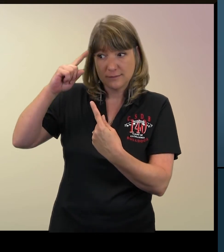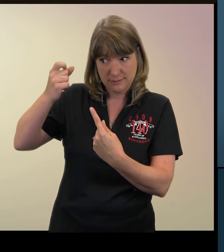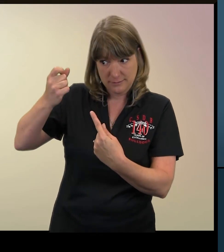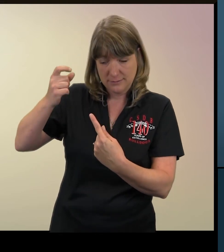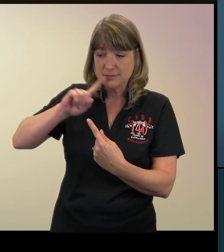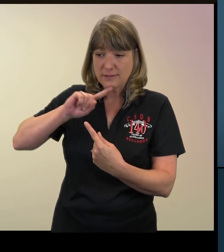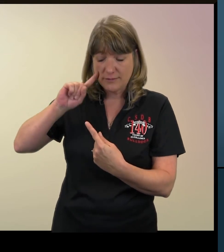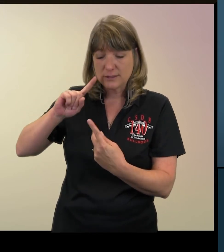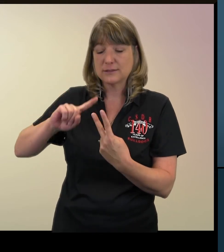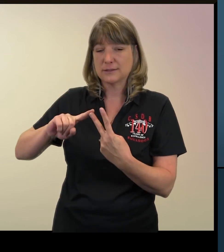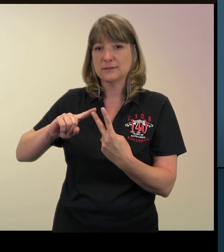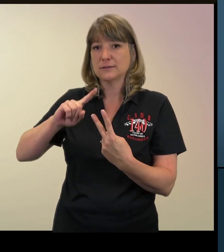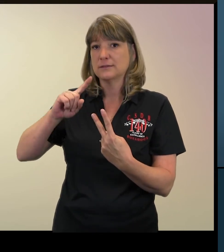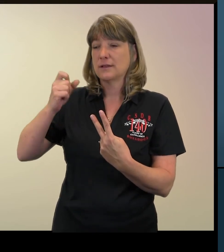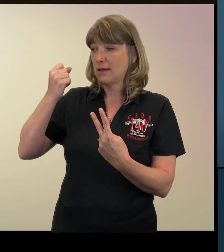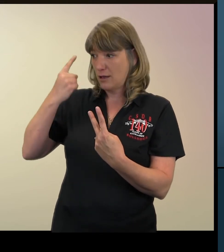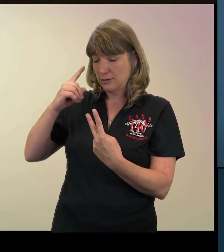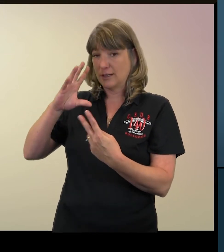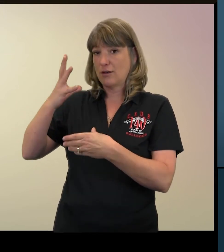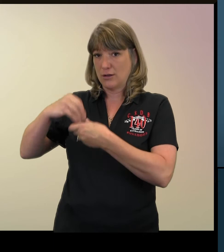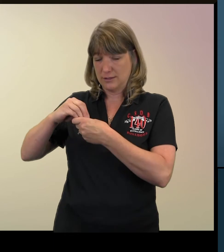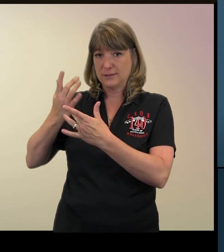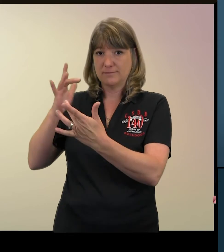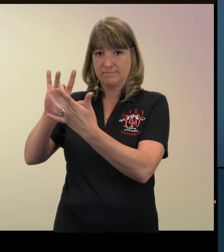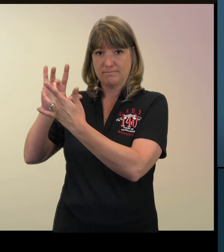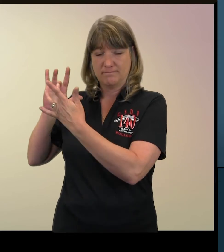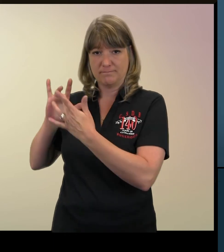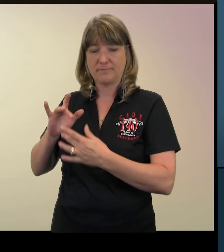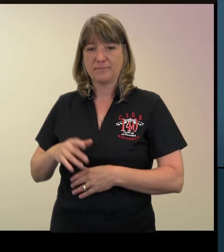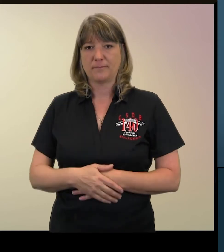who understand deafness and those who understand autism.